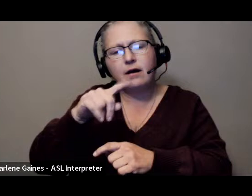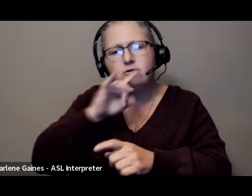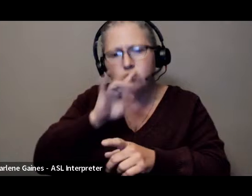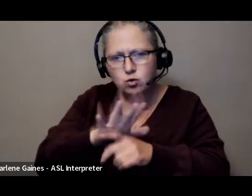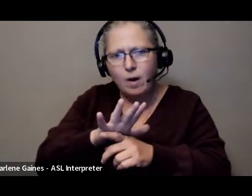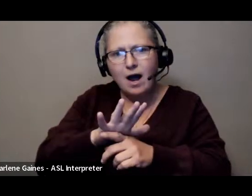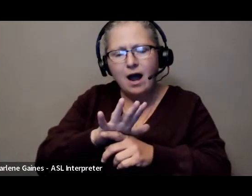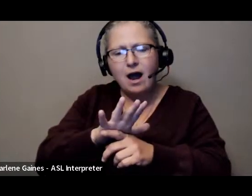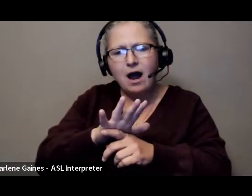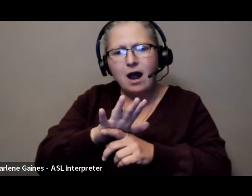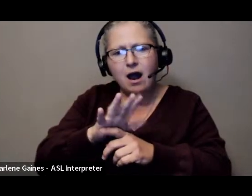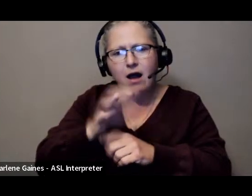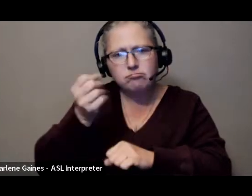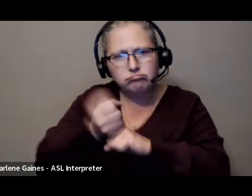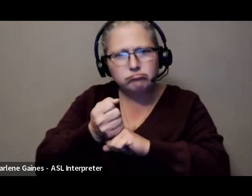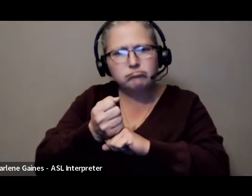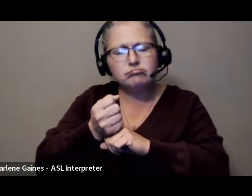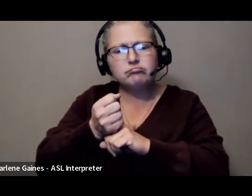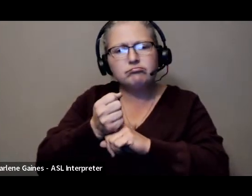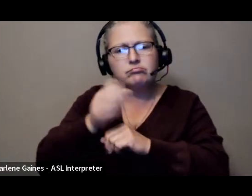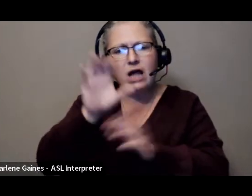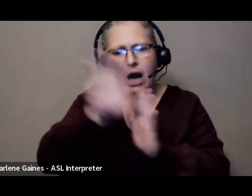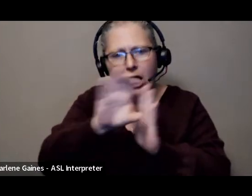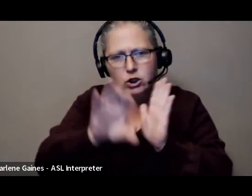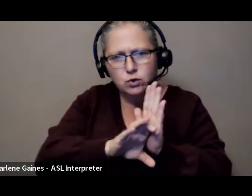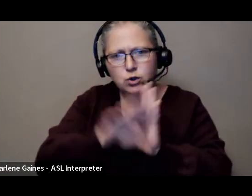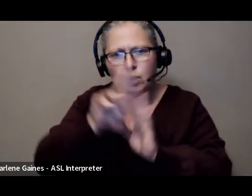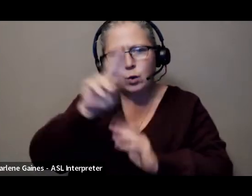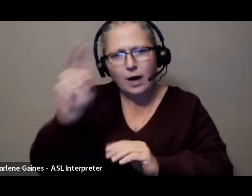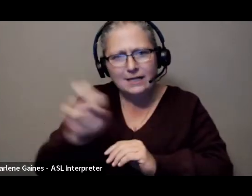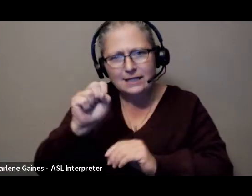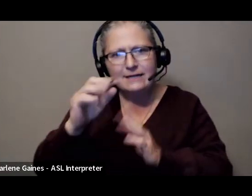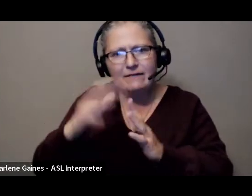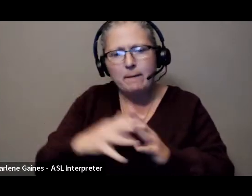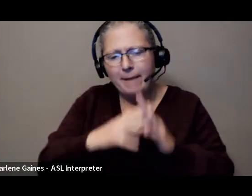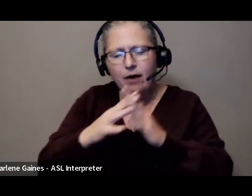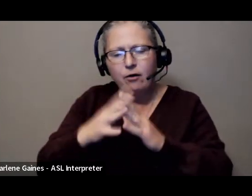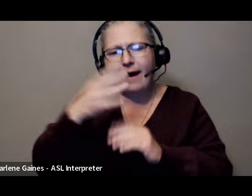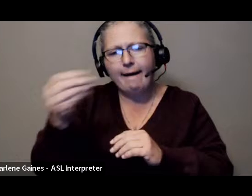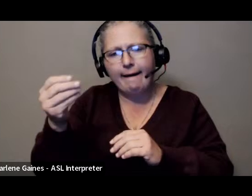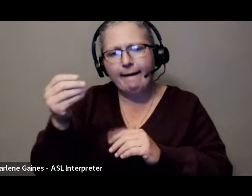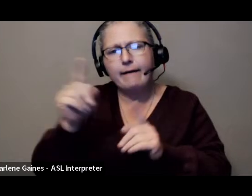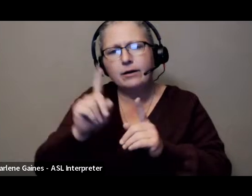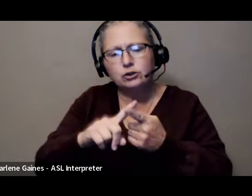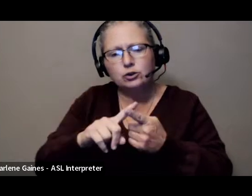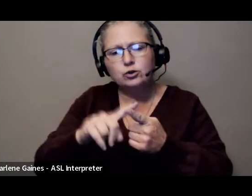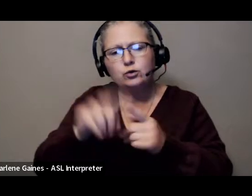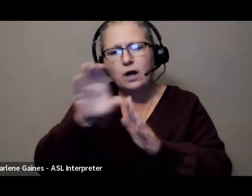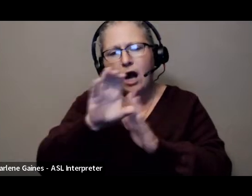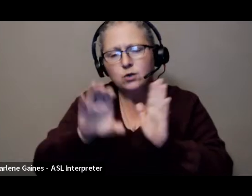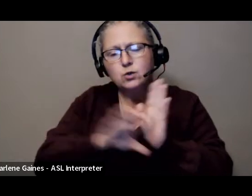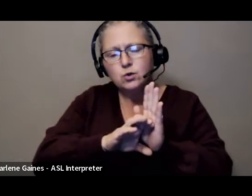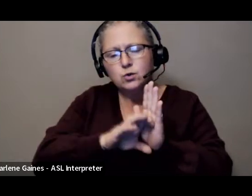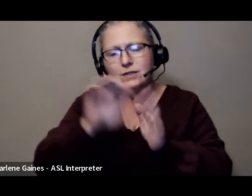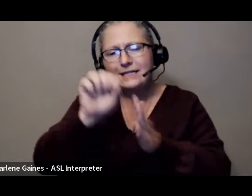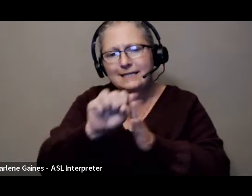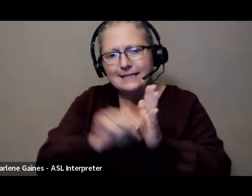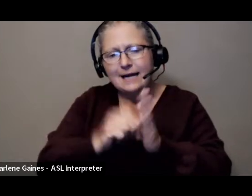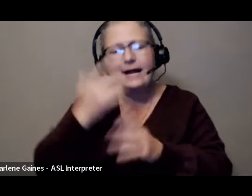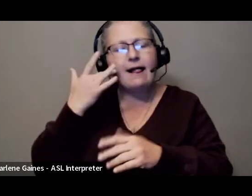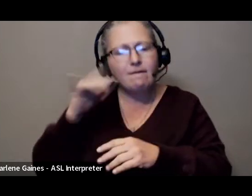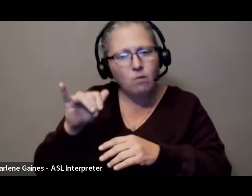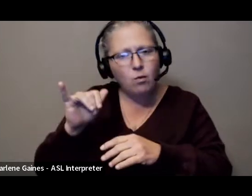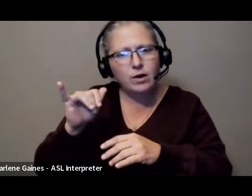swear allegiance to the Constitution of the United States of America and to the Constitution of the State of